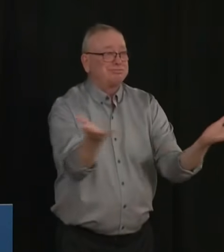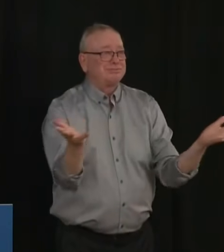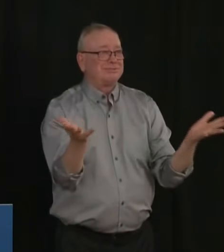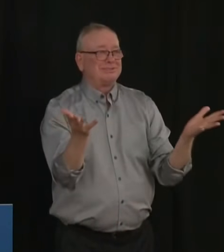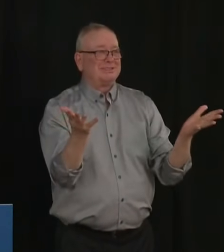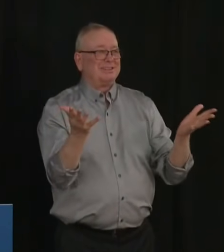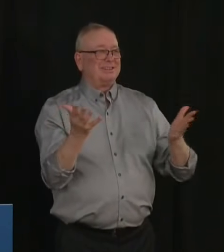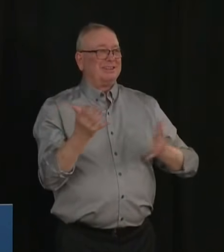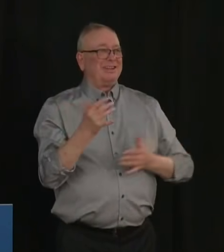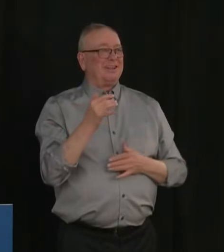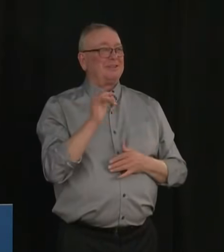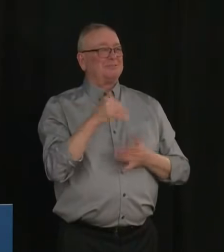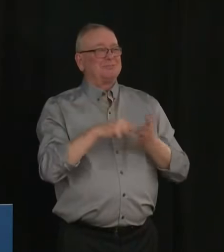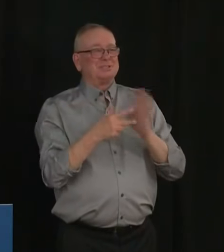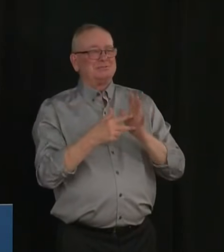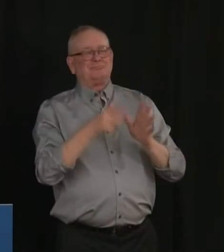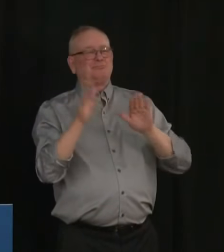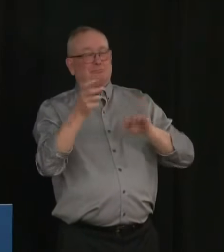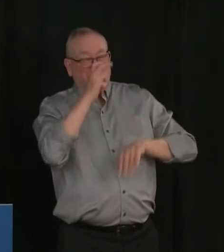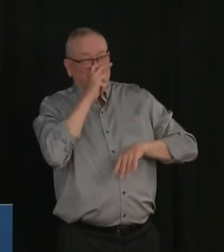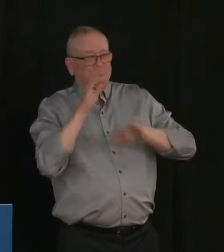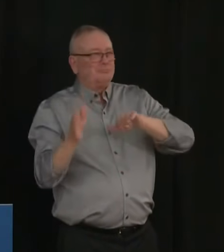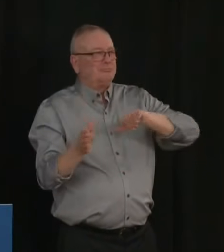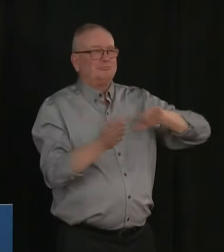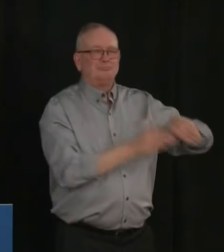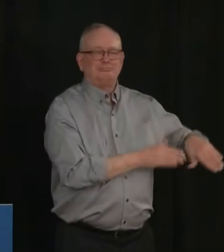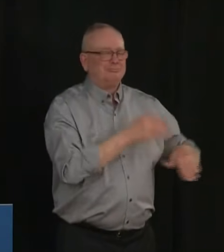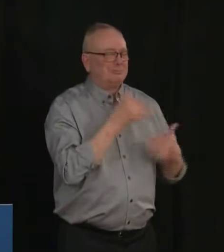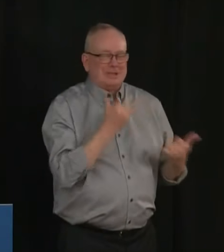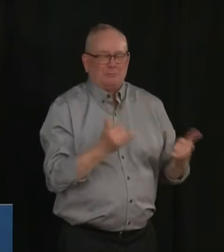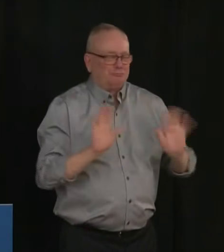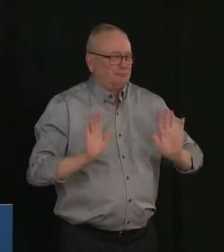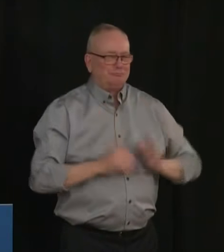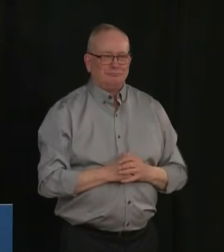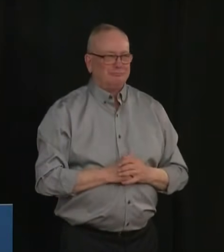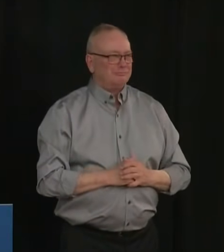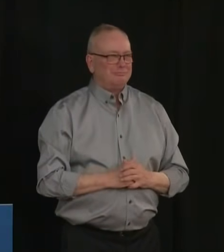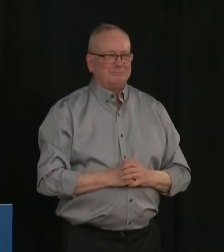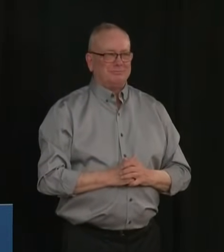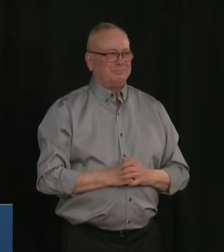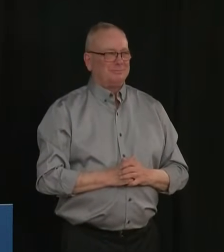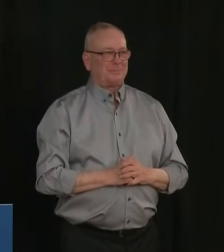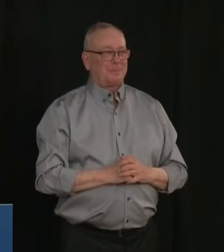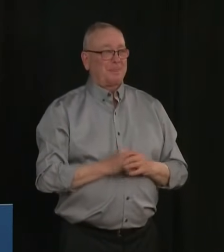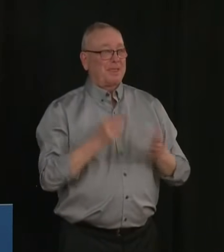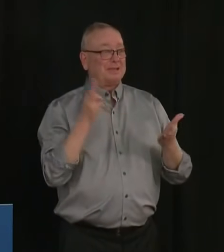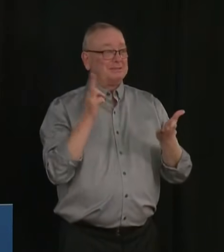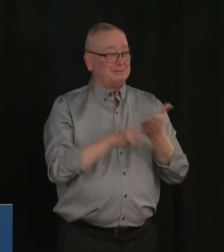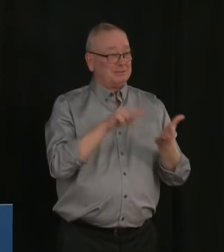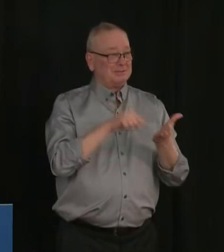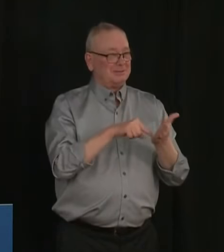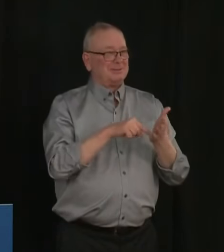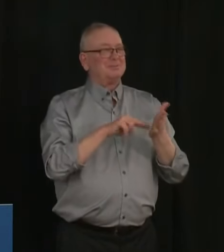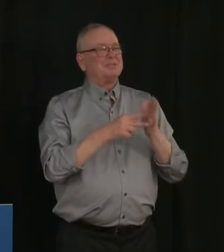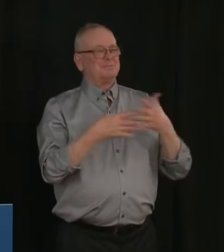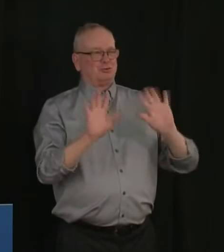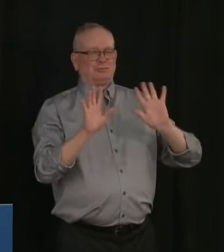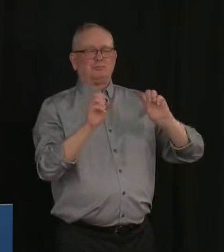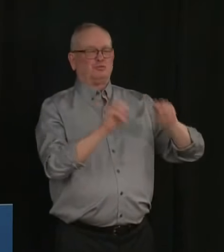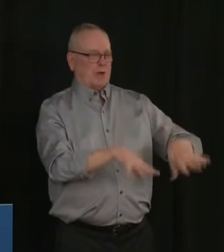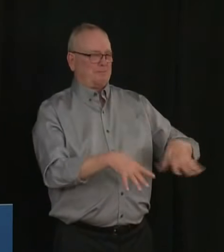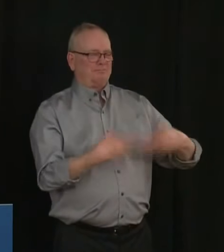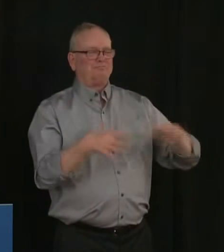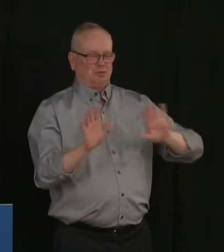in sites with high vaccine coverage. As a result, I am rescinding that order so that tough outbreak protocols will